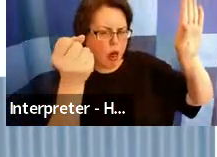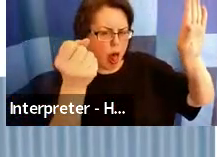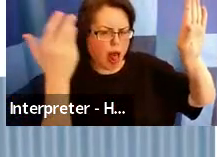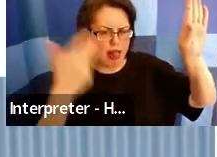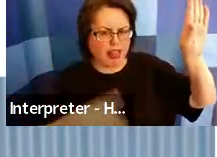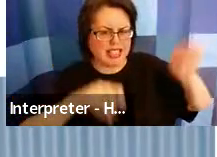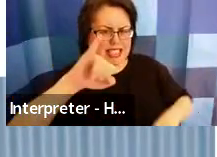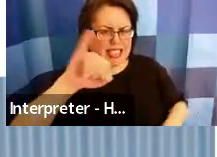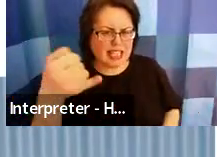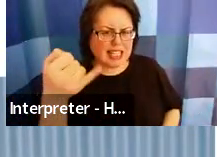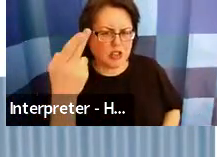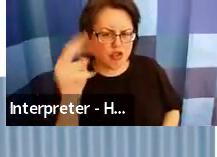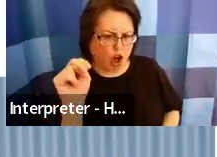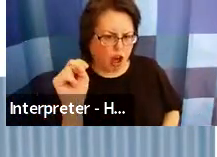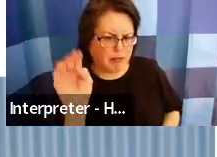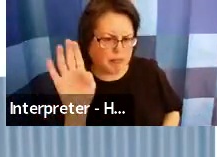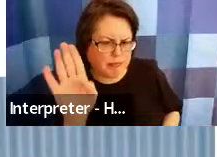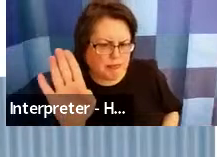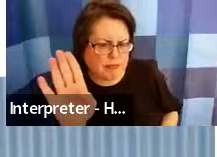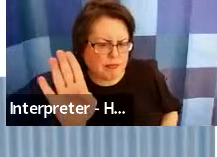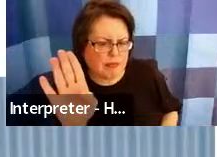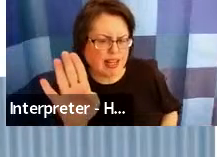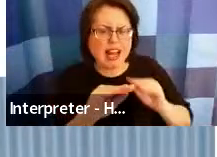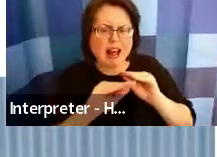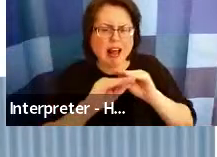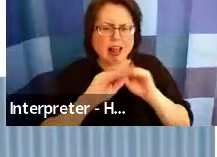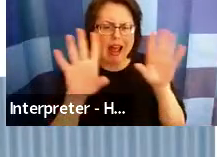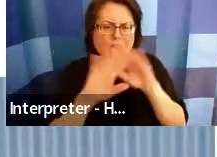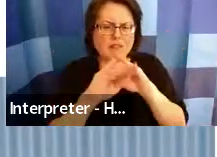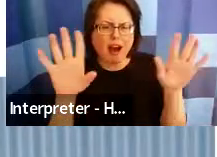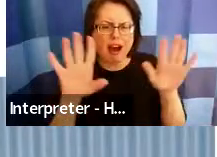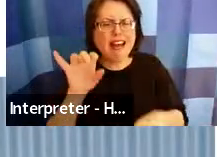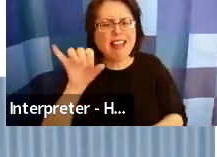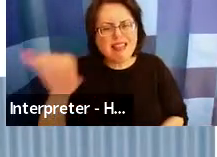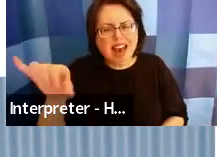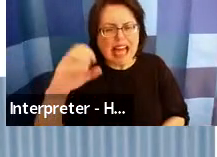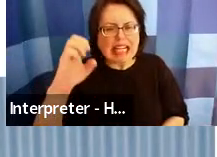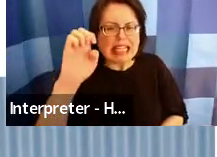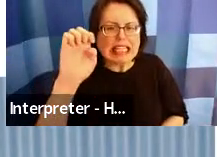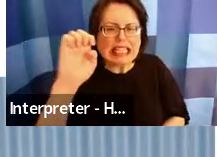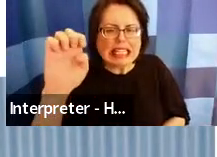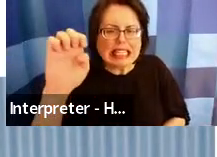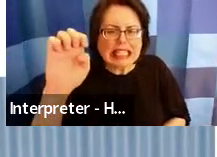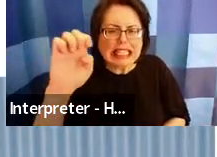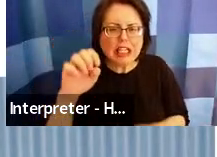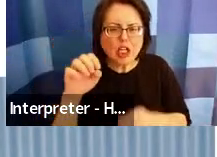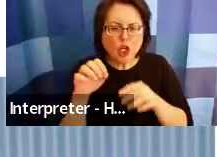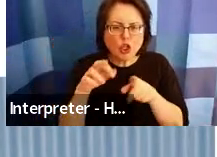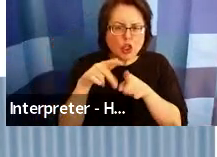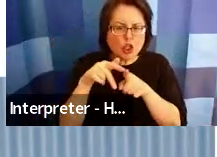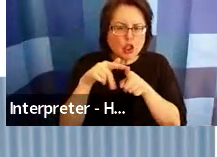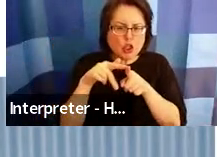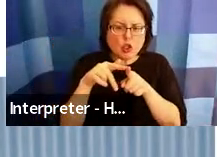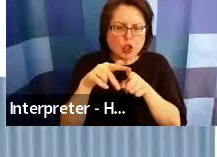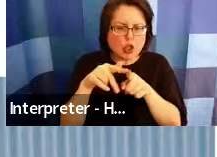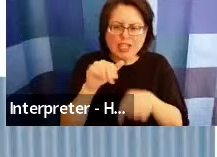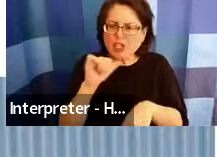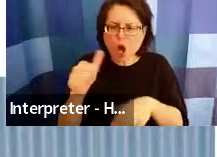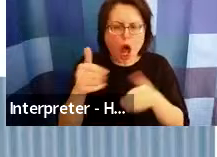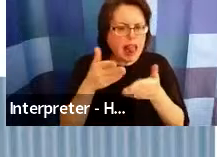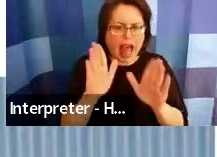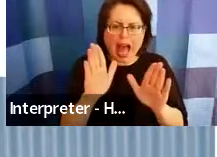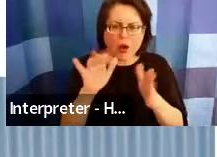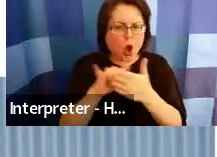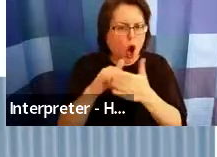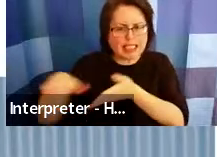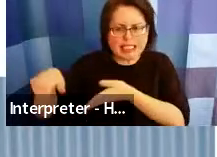just want to clarify something. The e-scooters are not permitted on sidewalks. Am I correct? You are correct, sir. Okay,